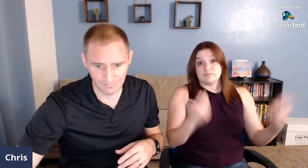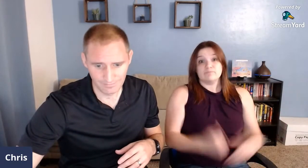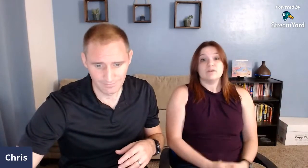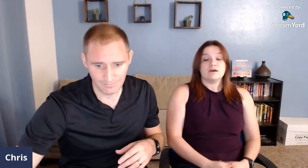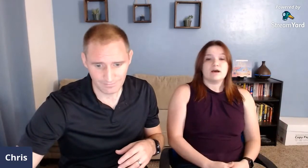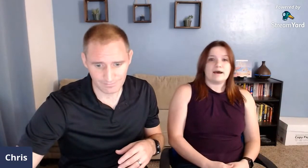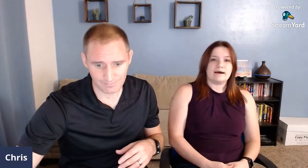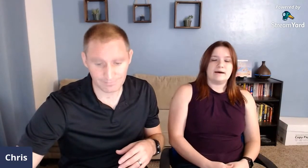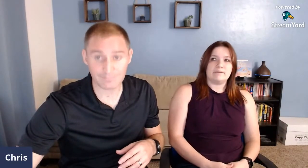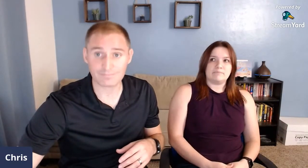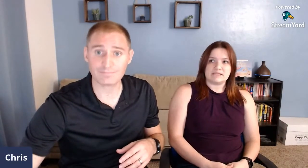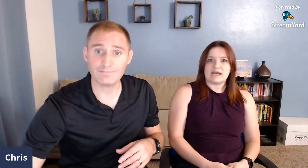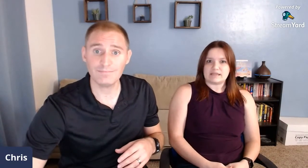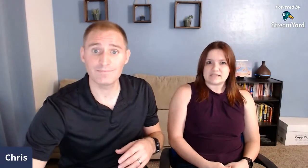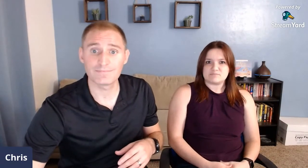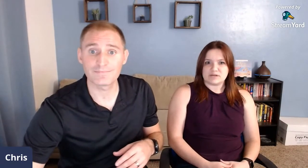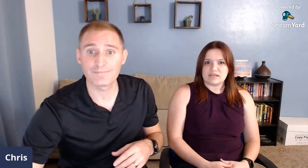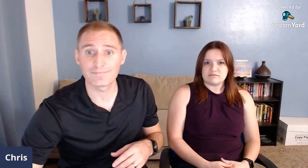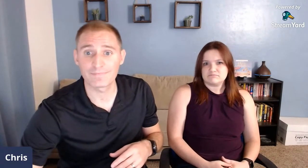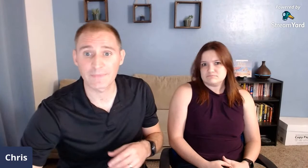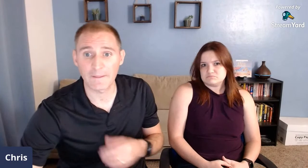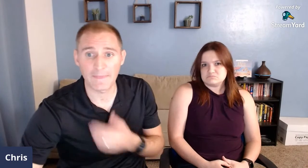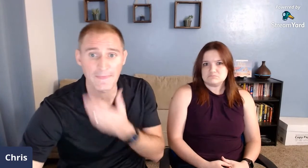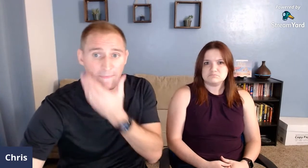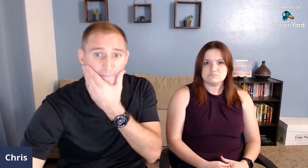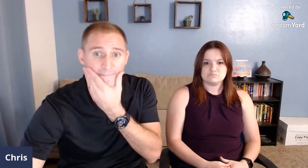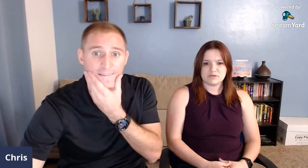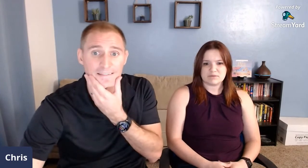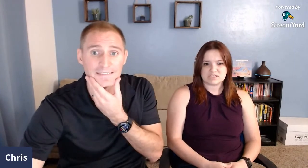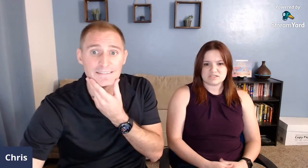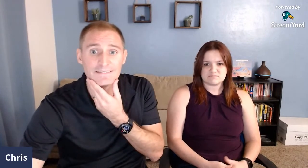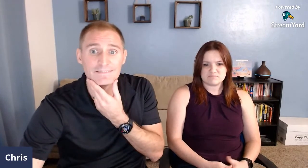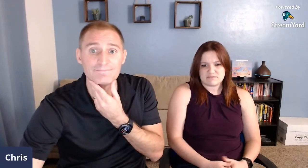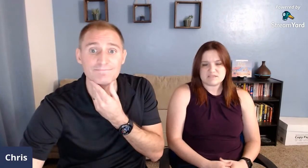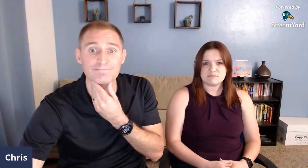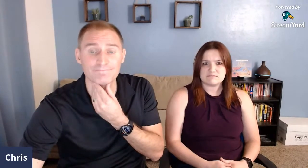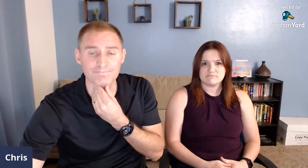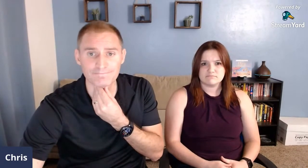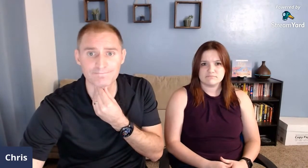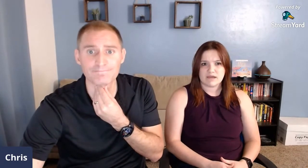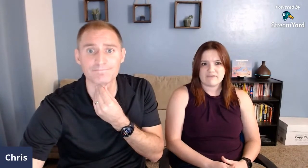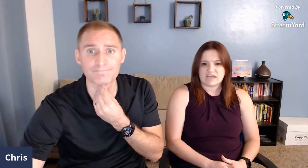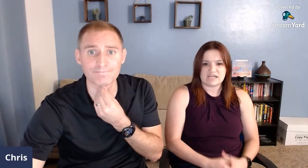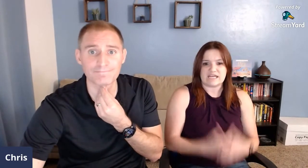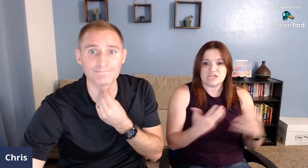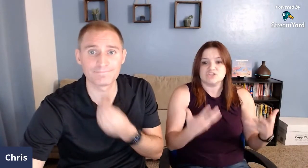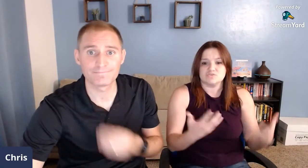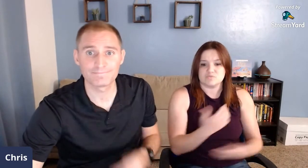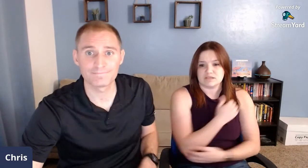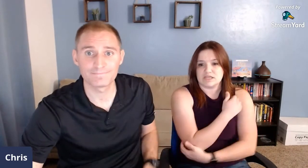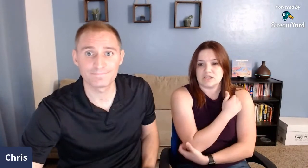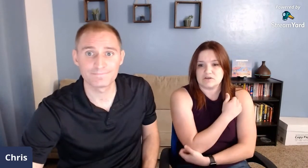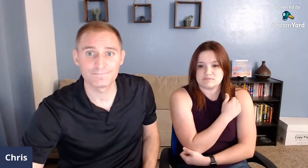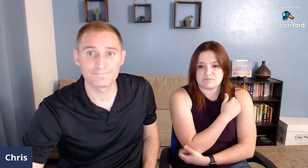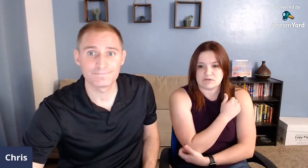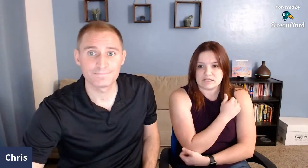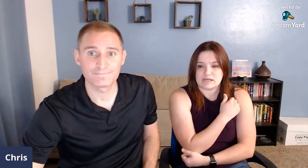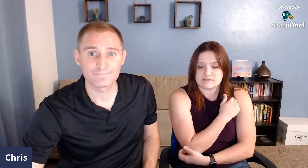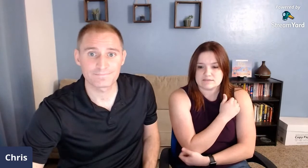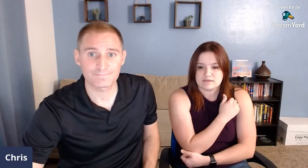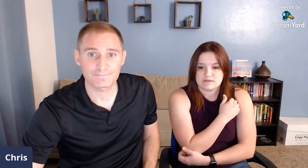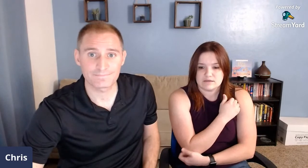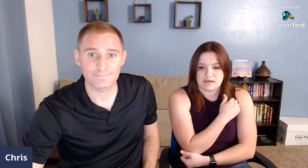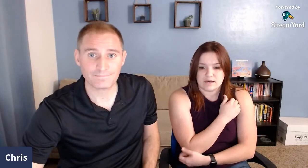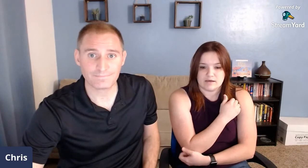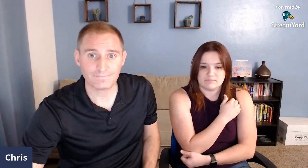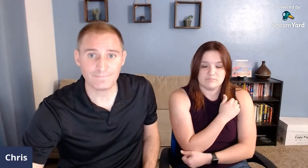you never know. But yeah, that's pretty much, it's been, I haven't had any issues with it. No, it's been pretty